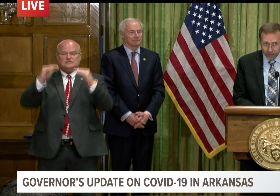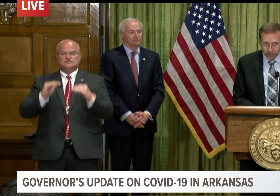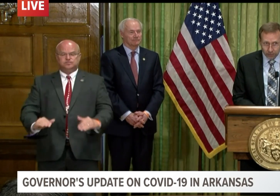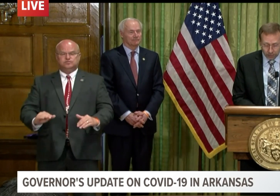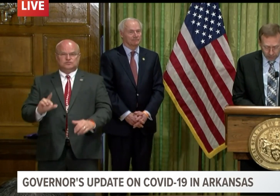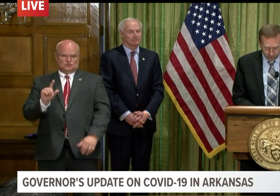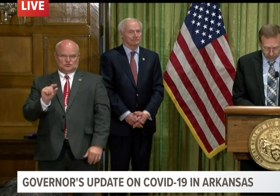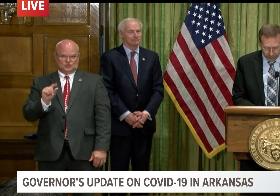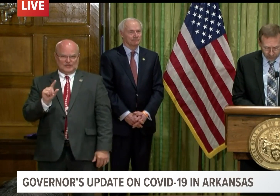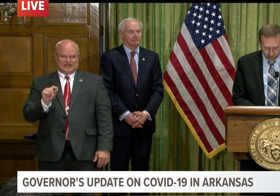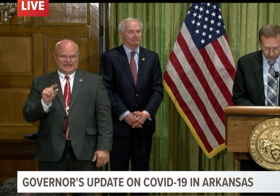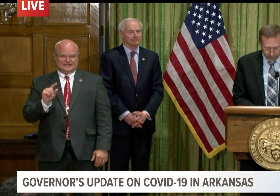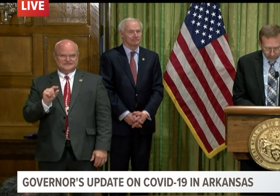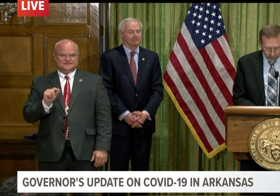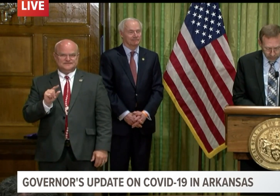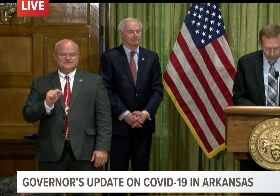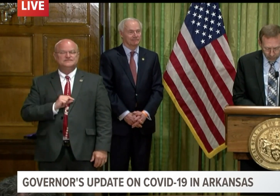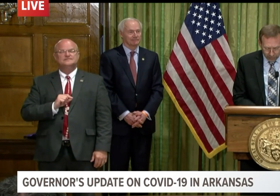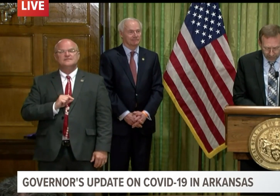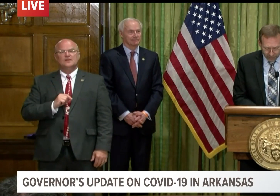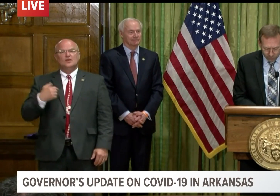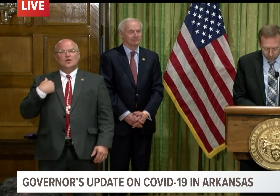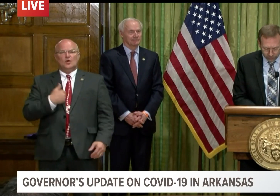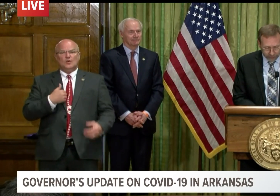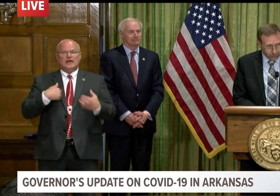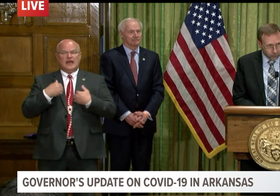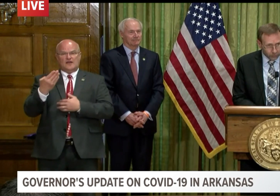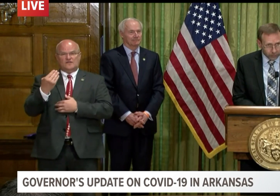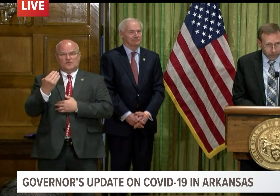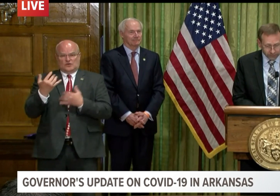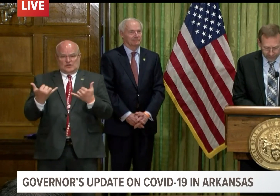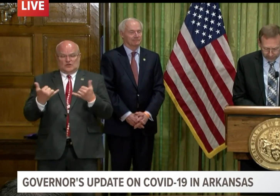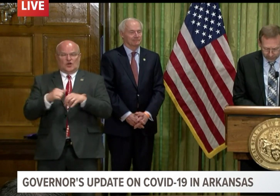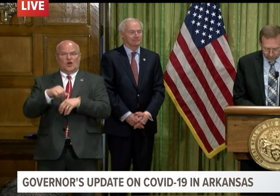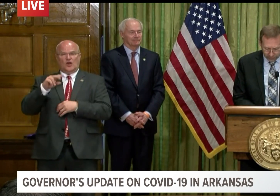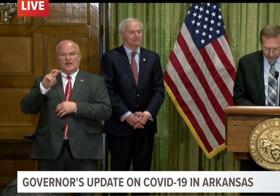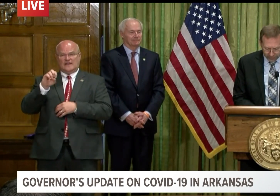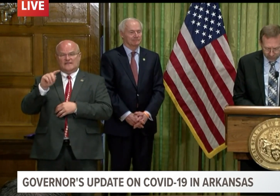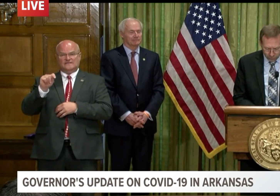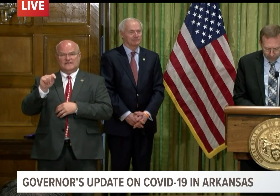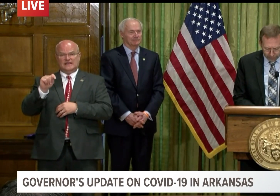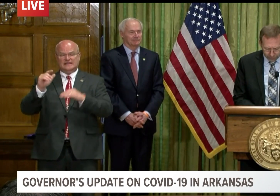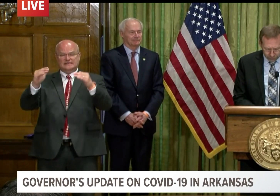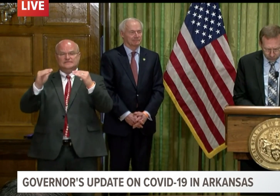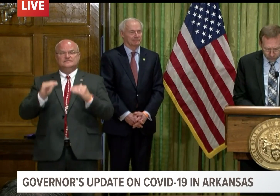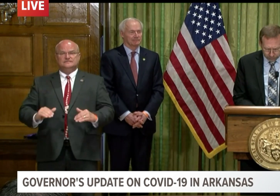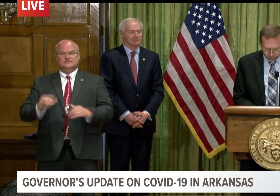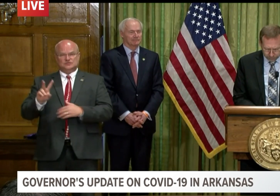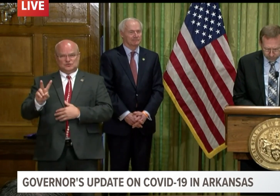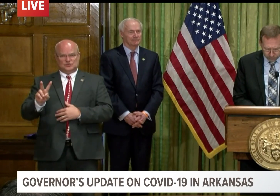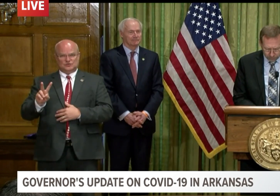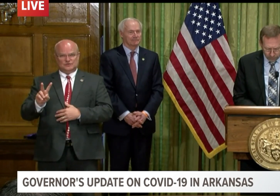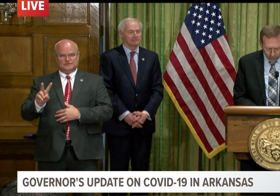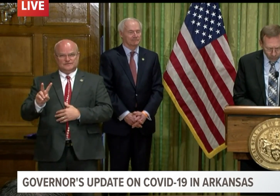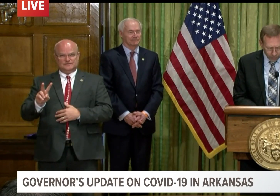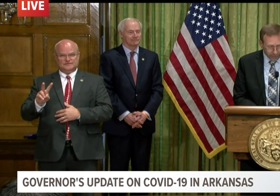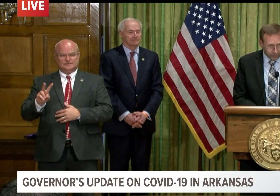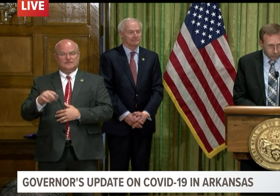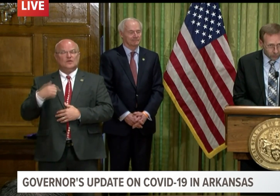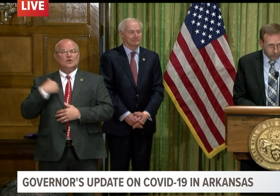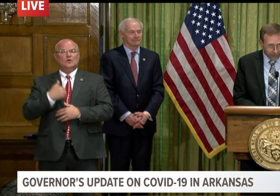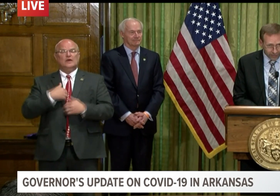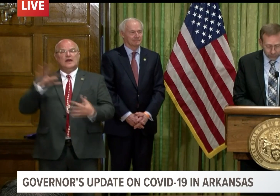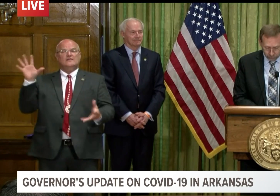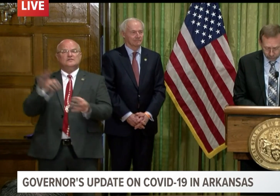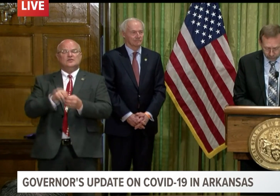of 20 from yesterday. We have 14 currently on a ventilator. That's a net drop of 2. We